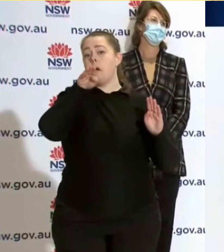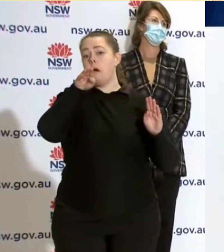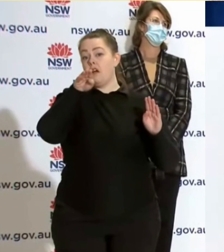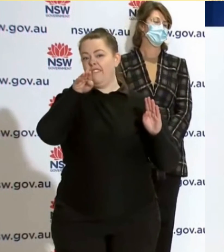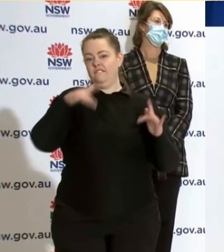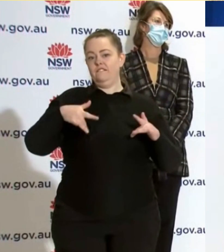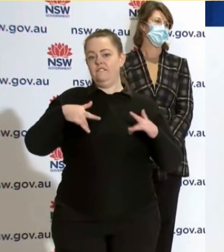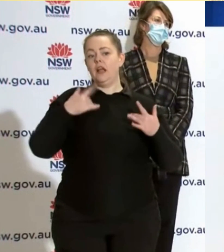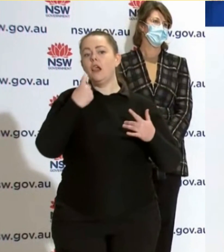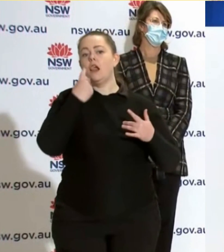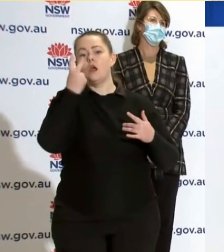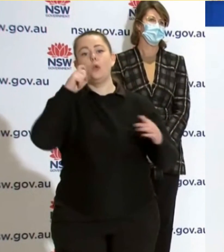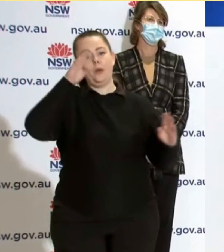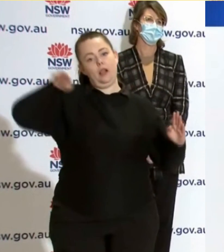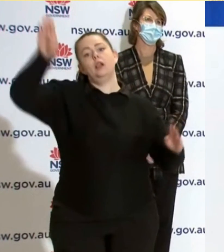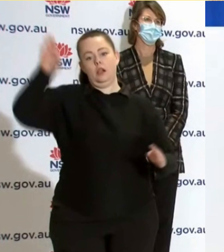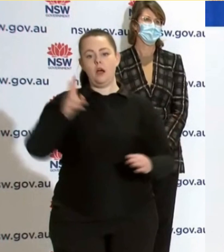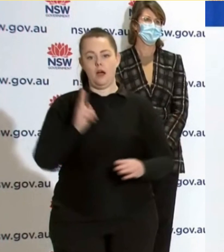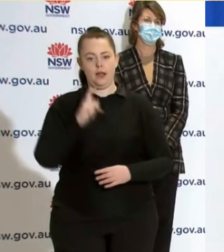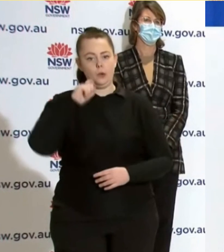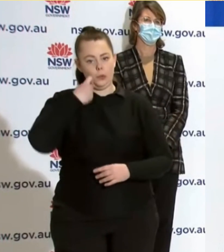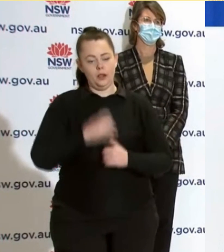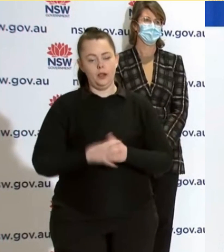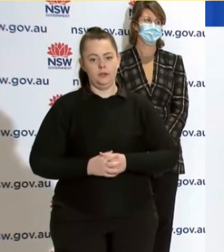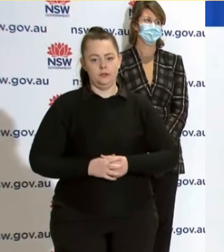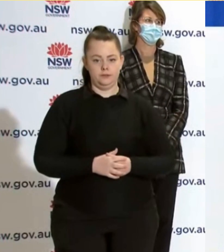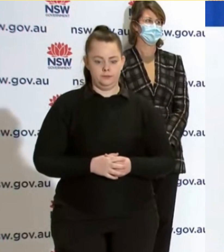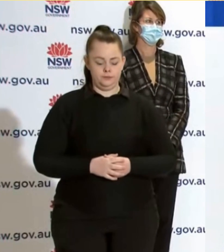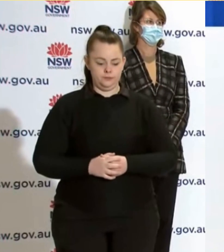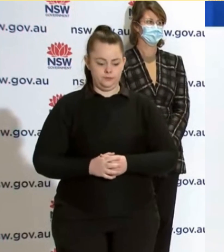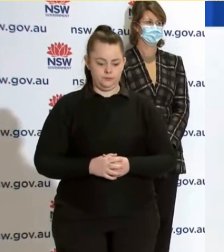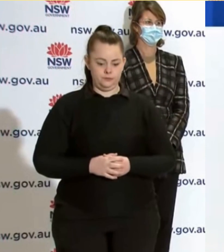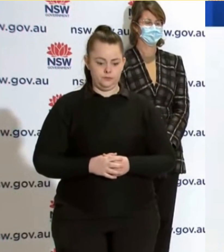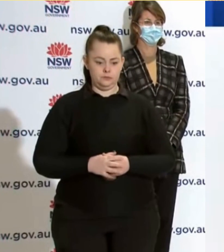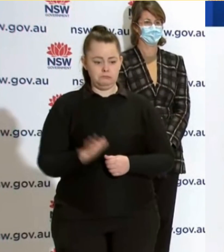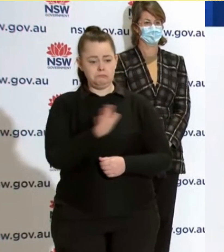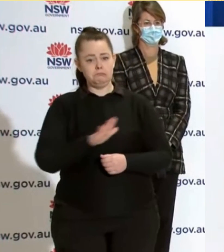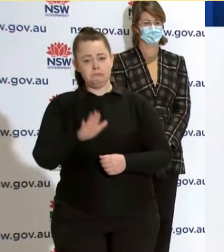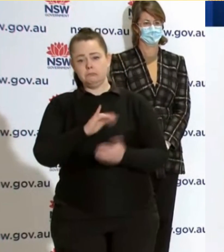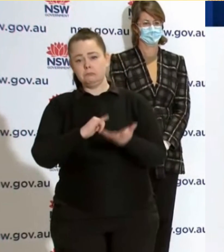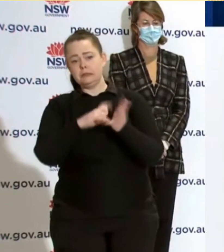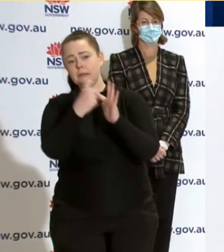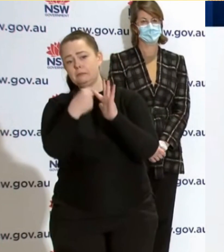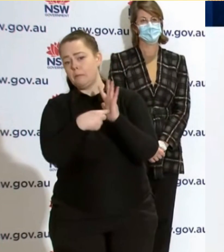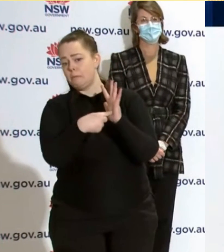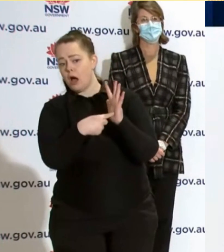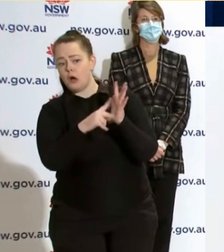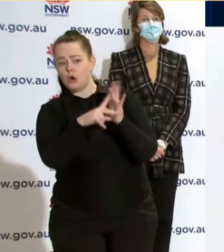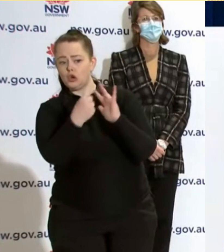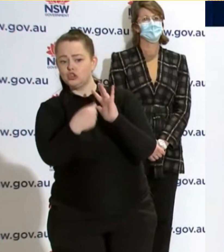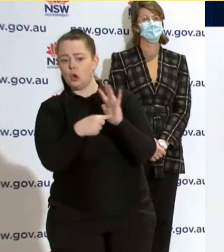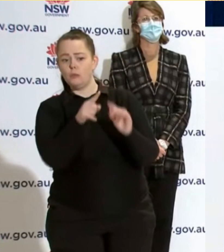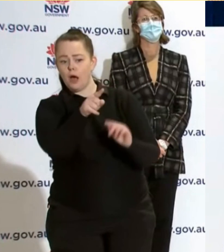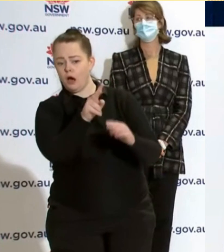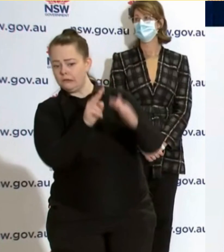in until probably around mid-September in terms of that. Obviously, it's been progressive because we've seen that rapid increase, but in terms